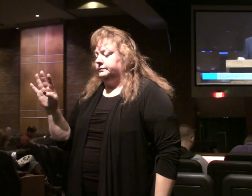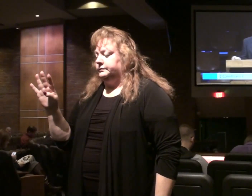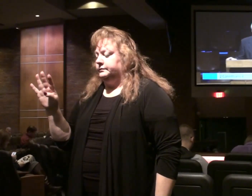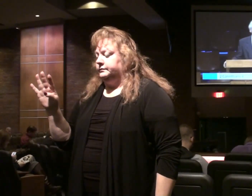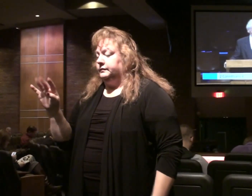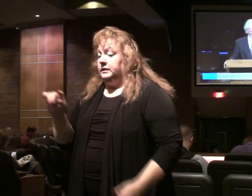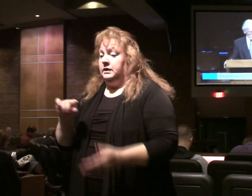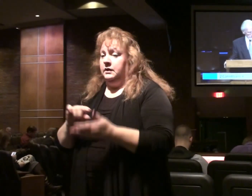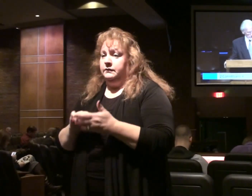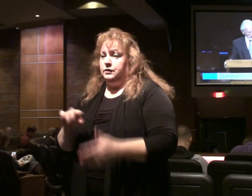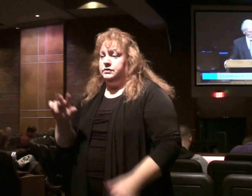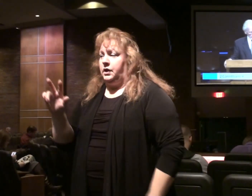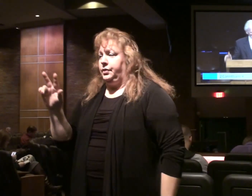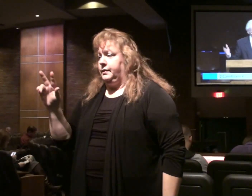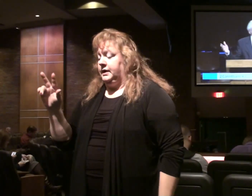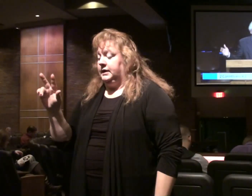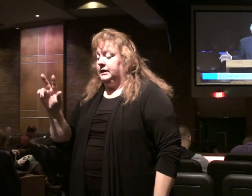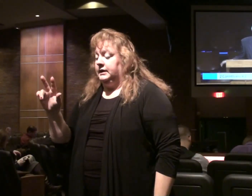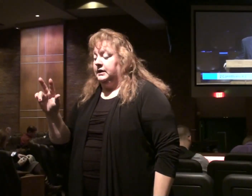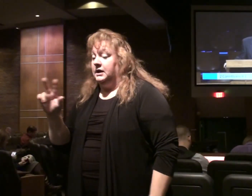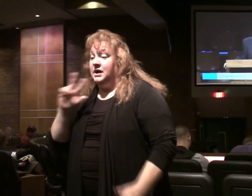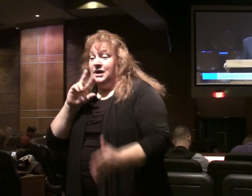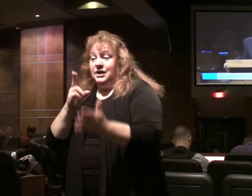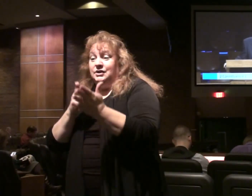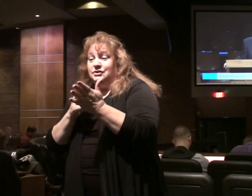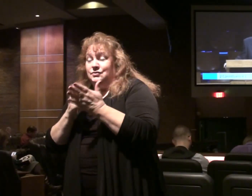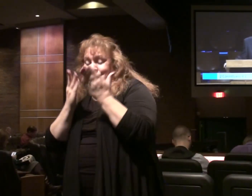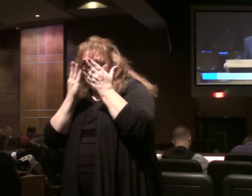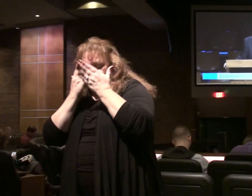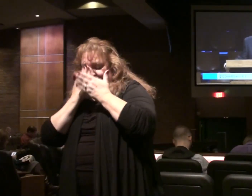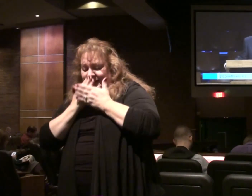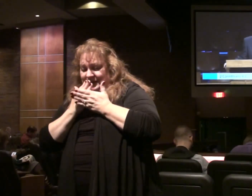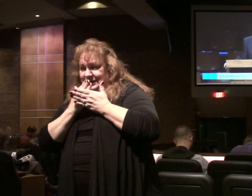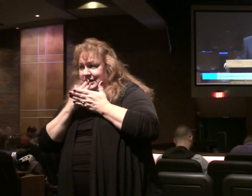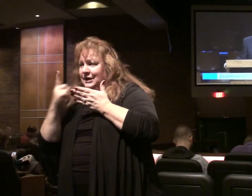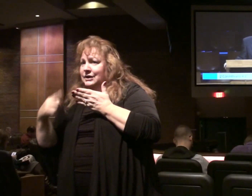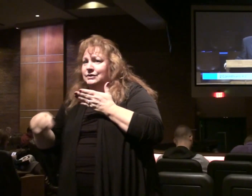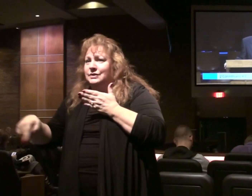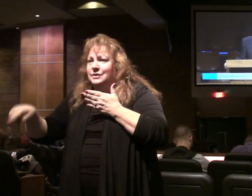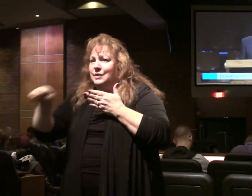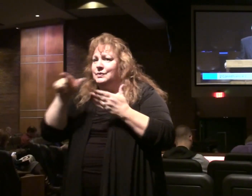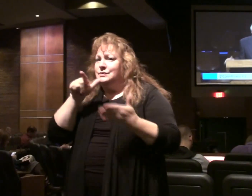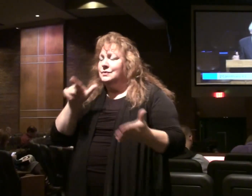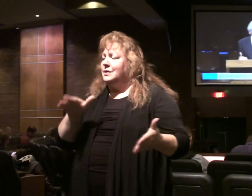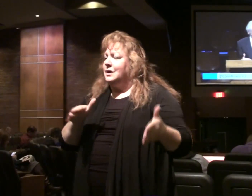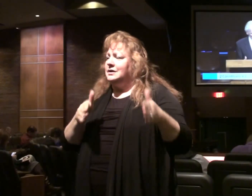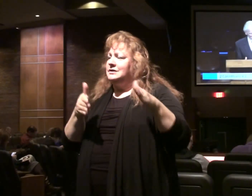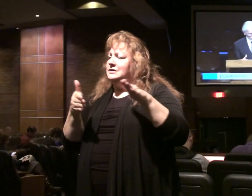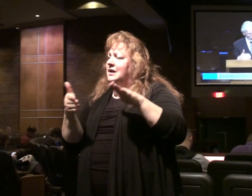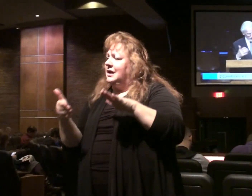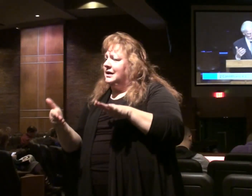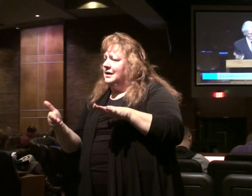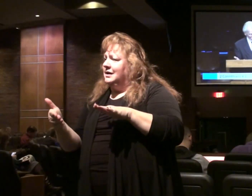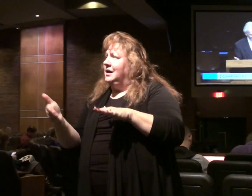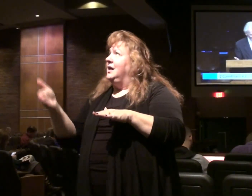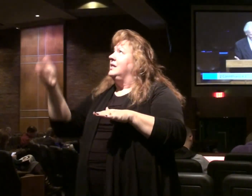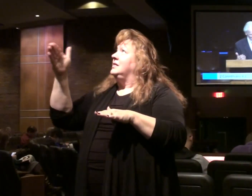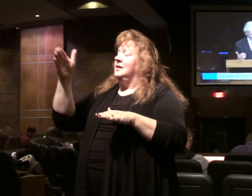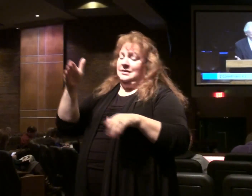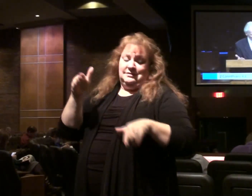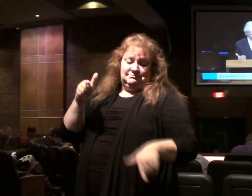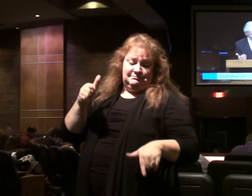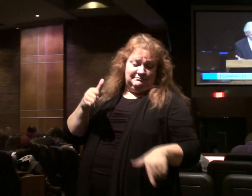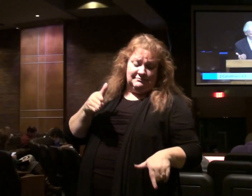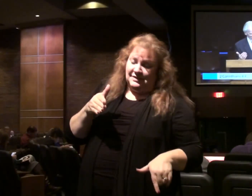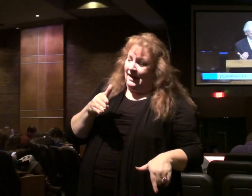Look at verse 3. If our gospel is veiled, it is veiled to those who are perishing, in whose case the God of this world